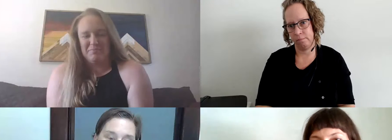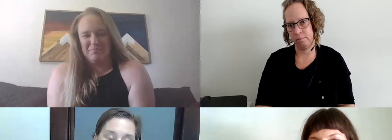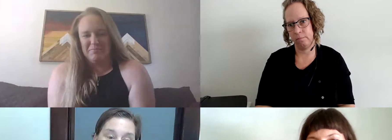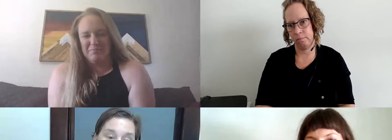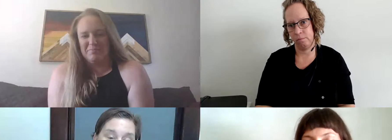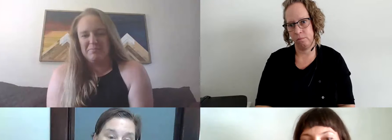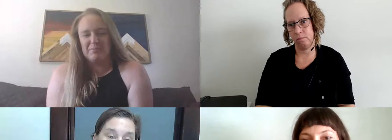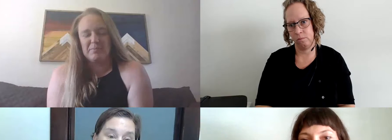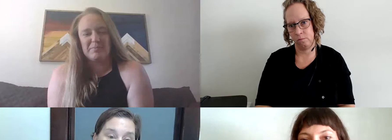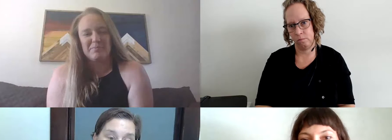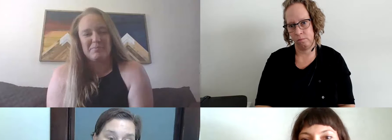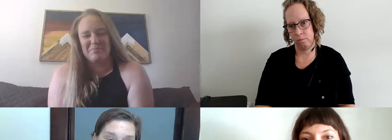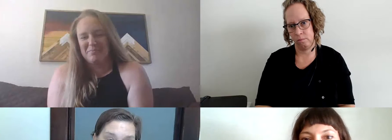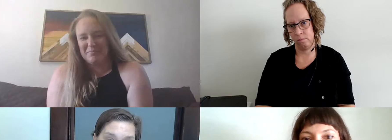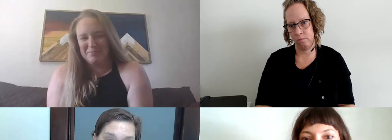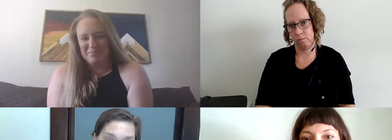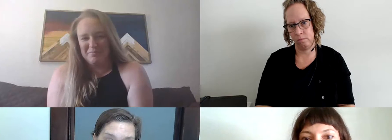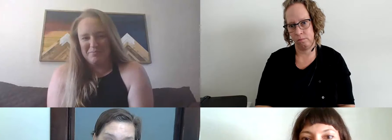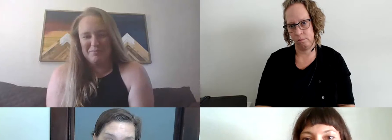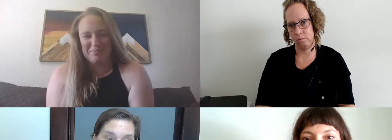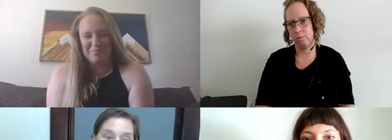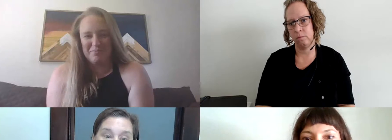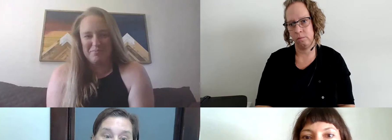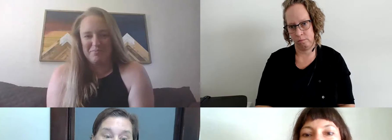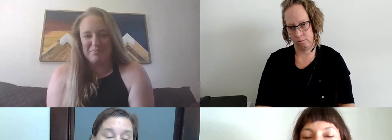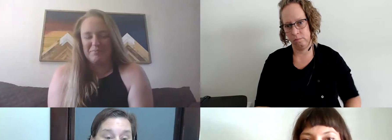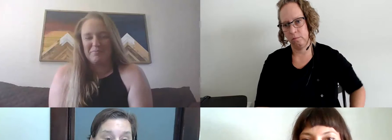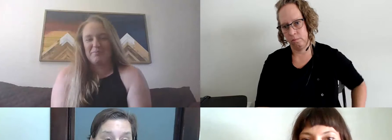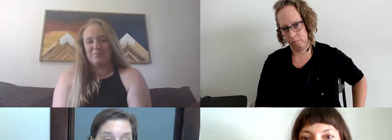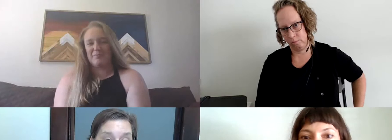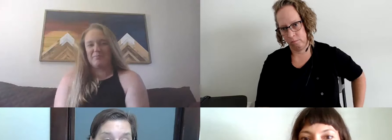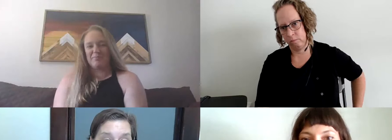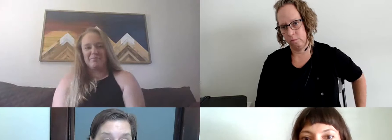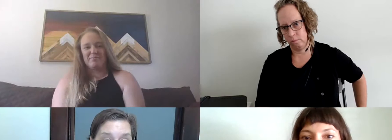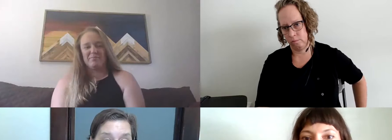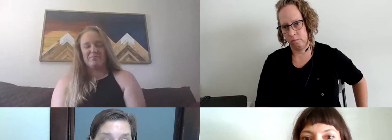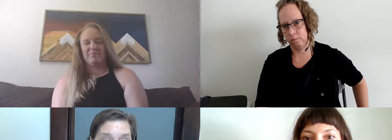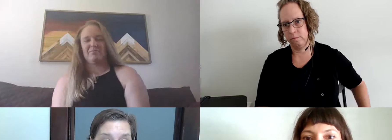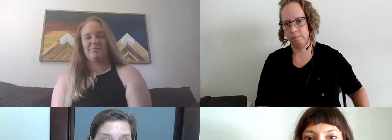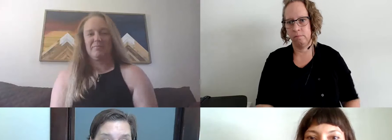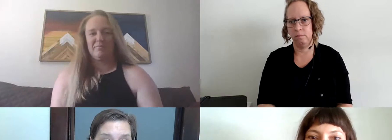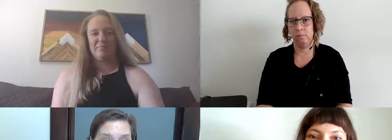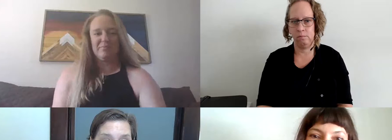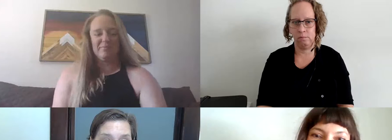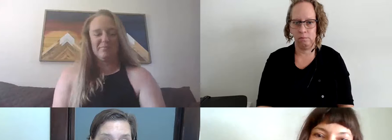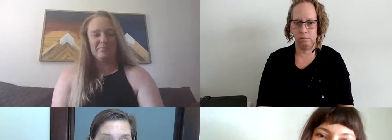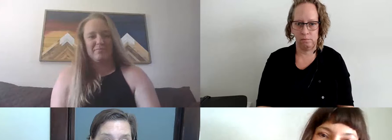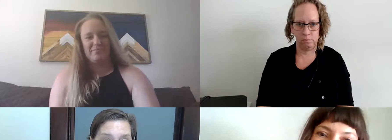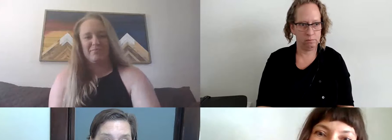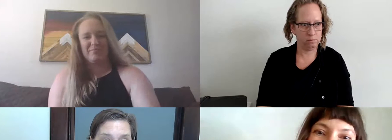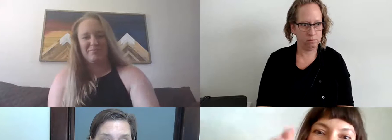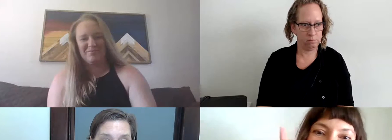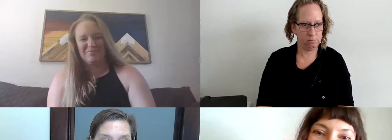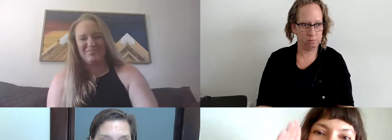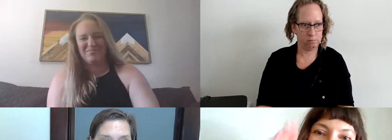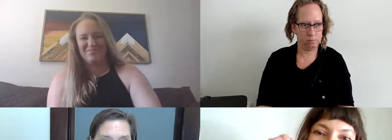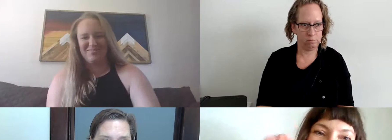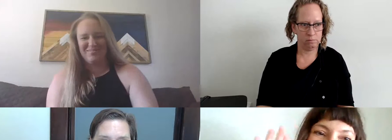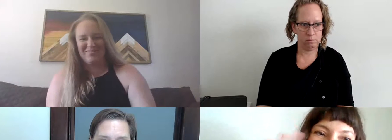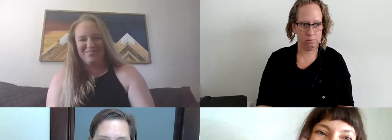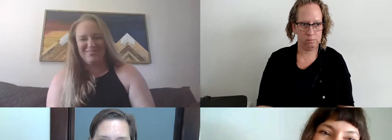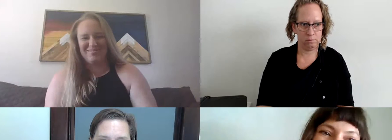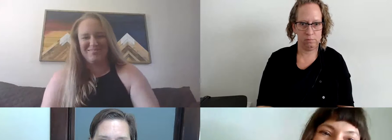only platform where we can embed RCC, we can embed it into YouTube Live. Oh, what's the other one,